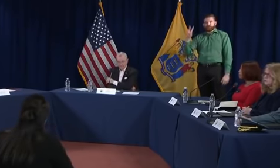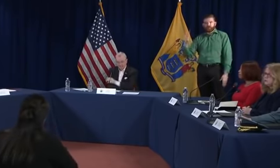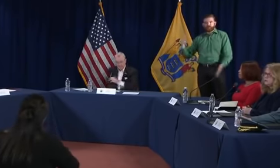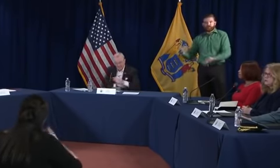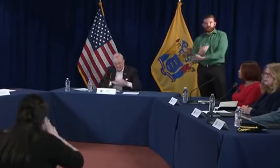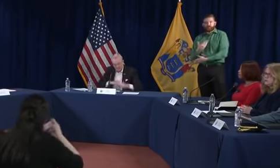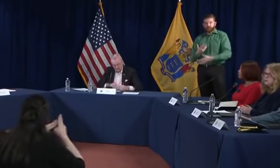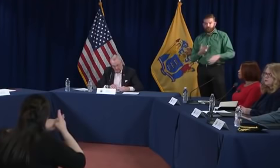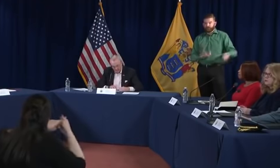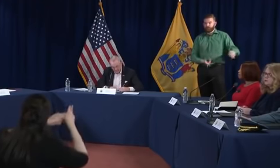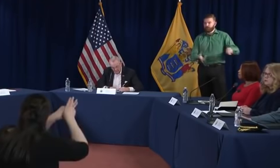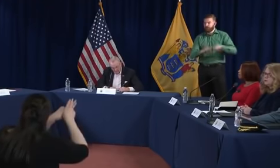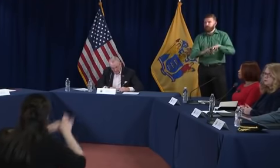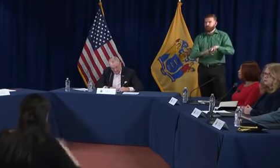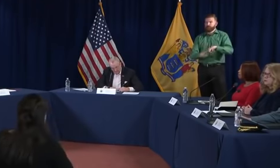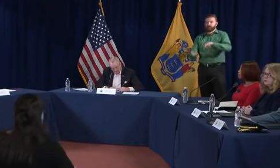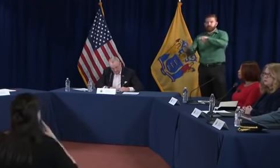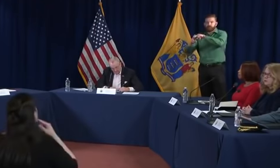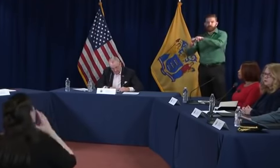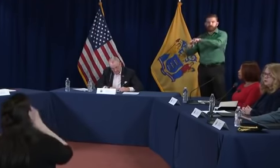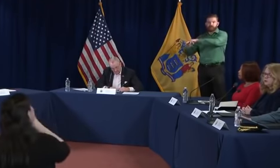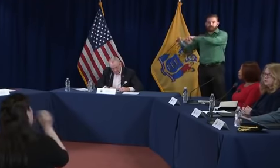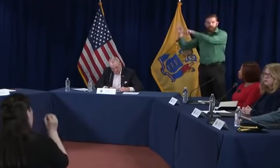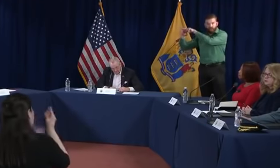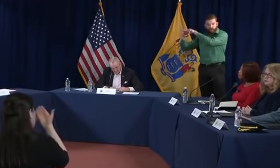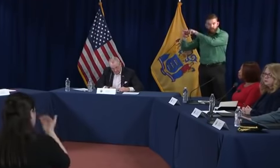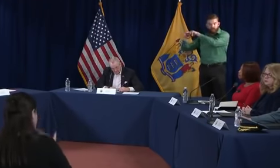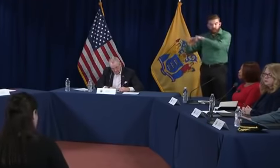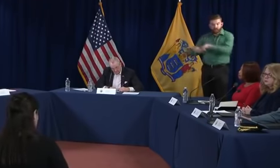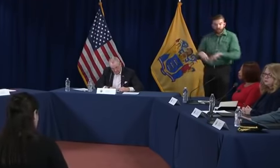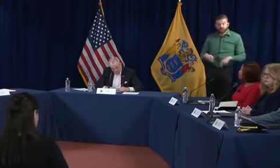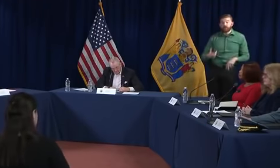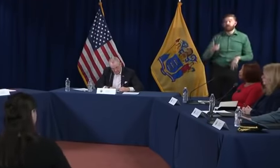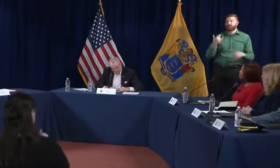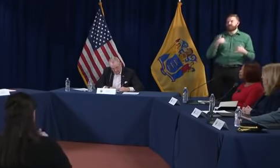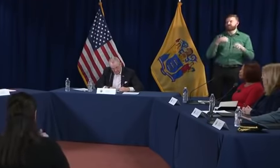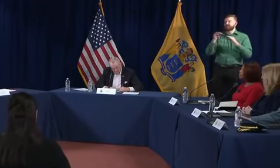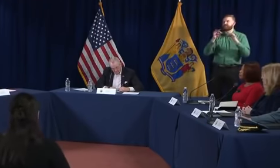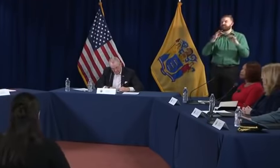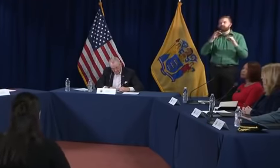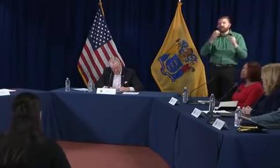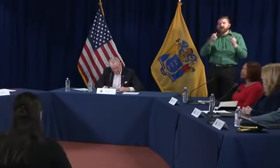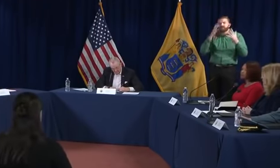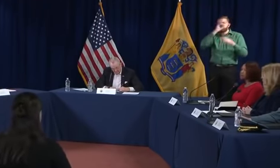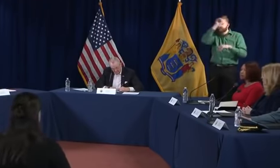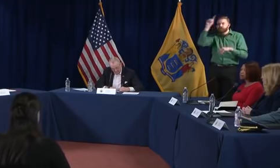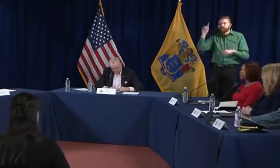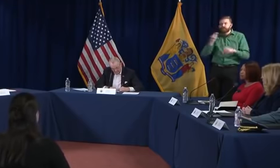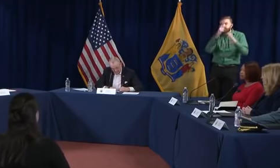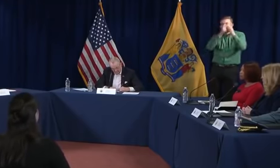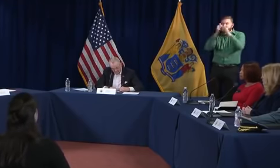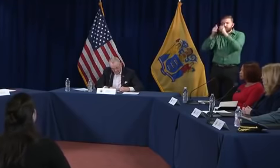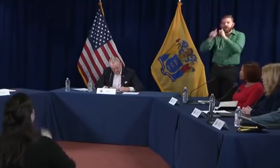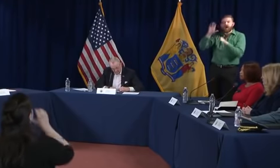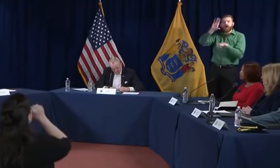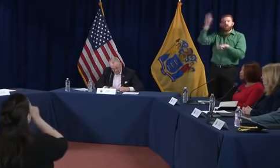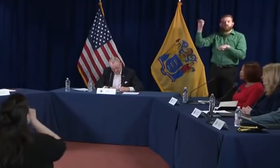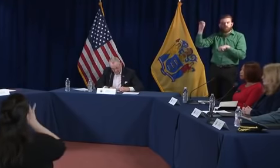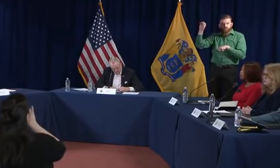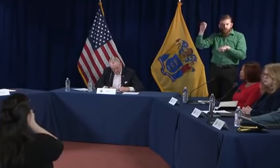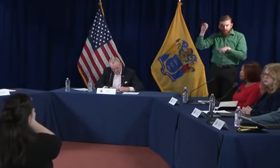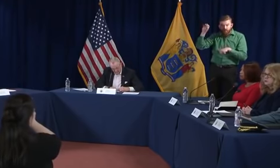for the counties we have information on, and these numbers are not complete. Atlantic,